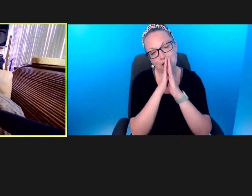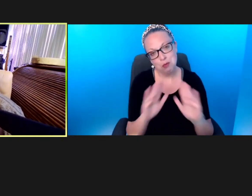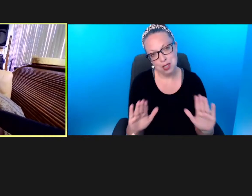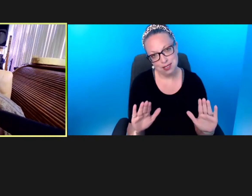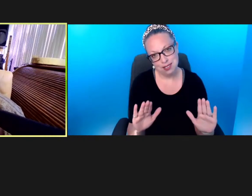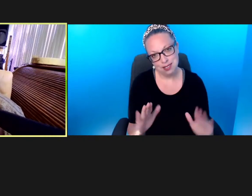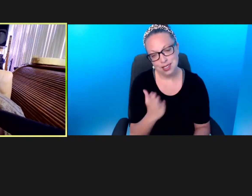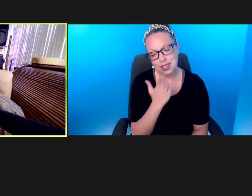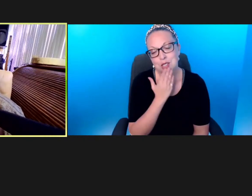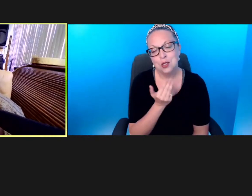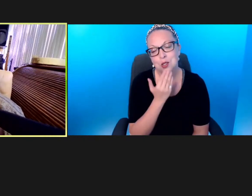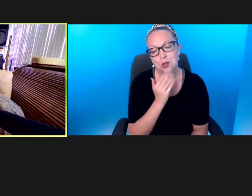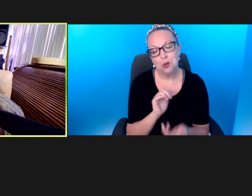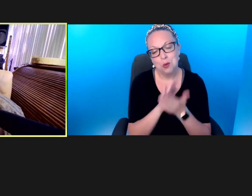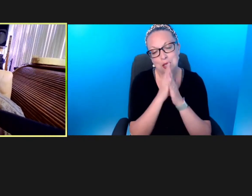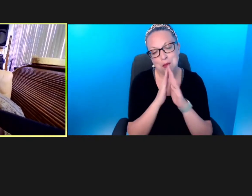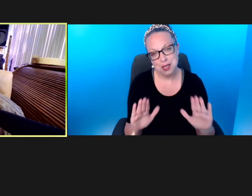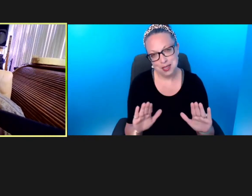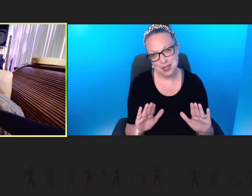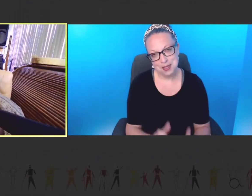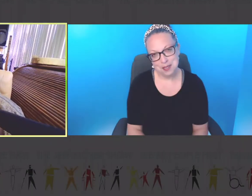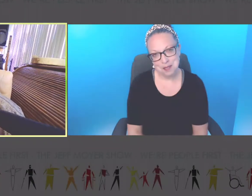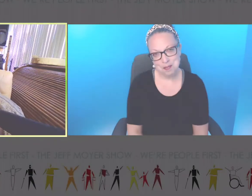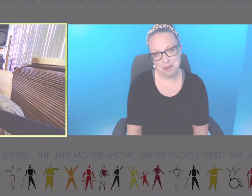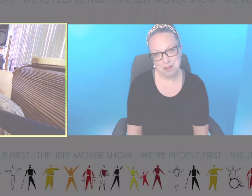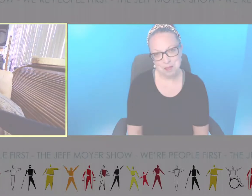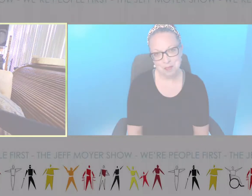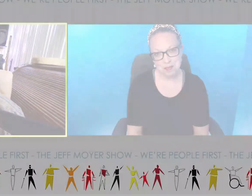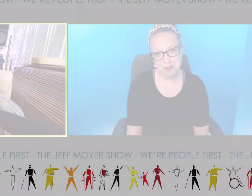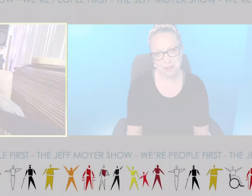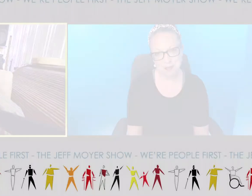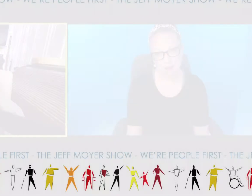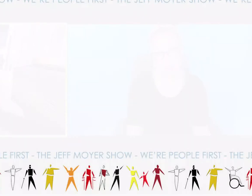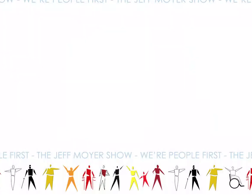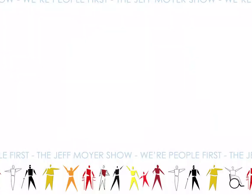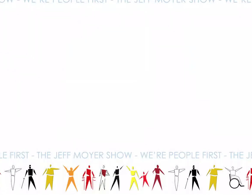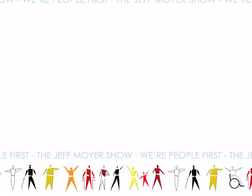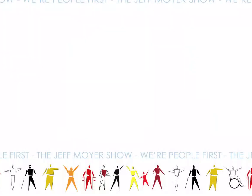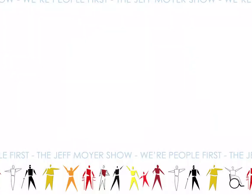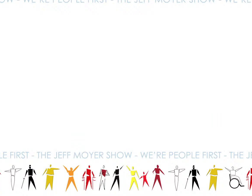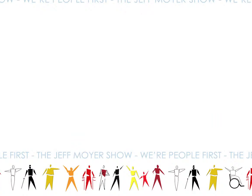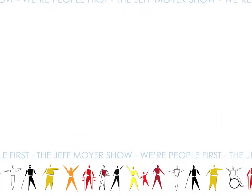sweet peace.